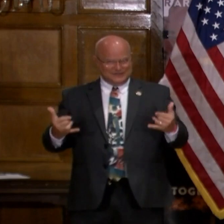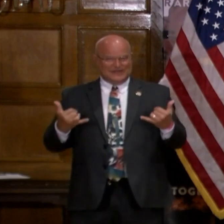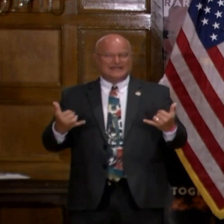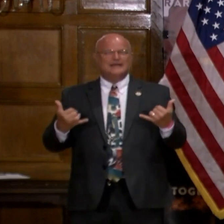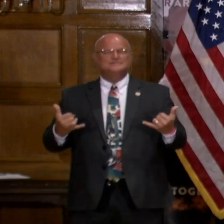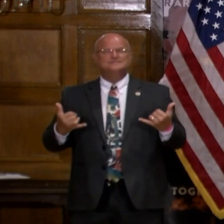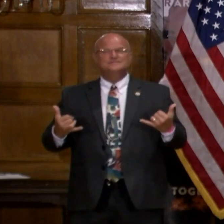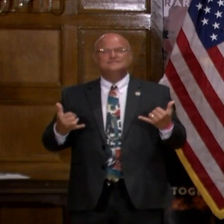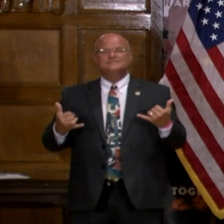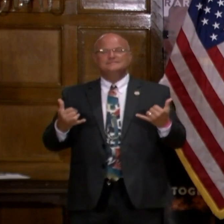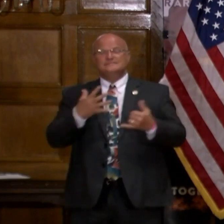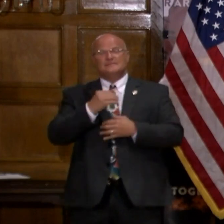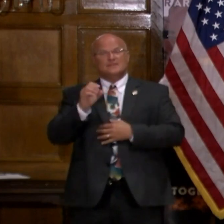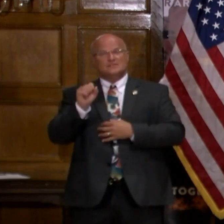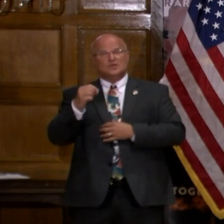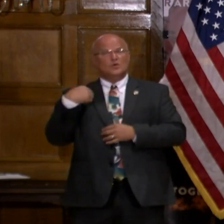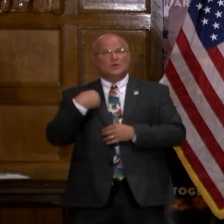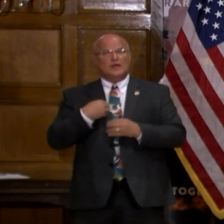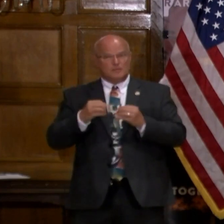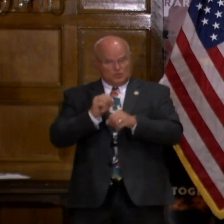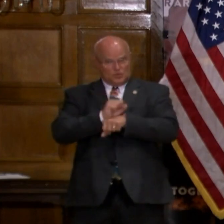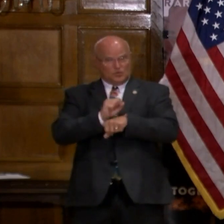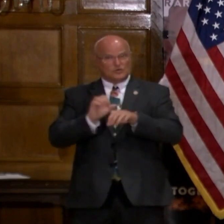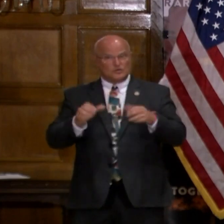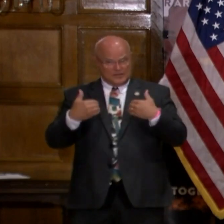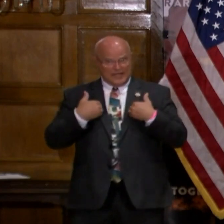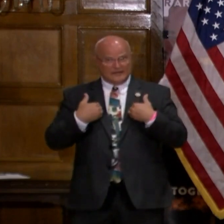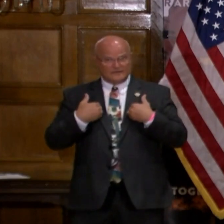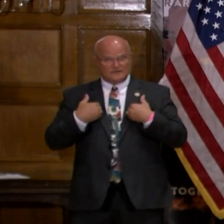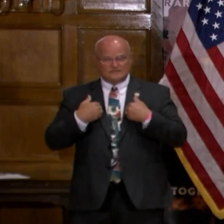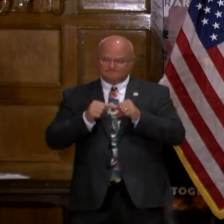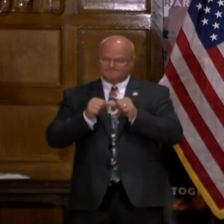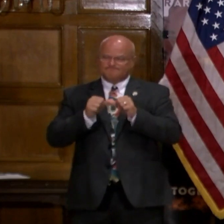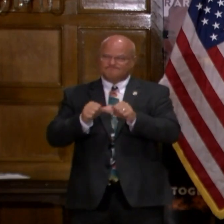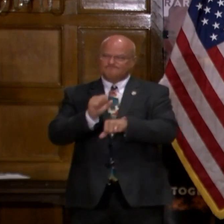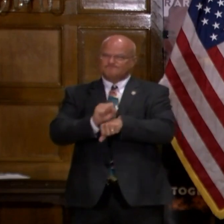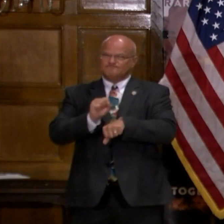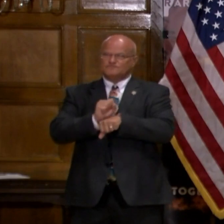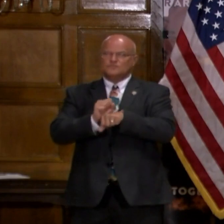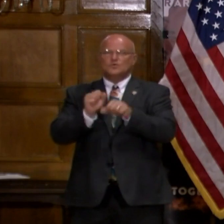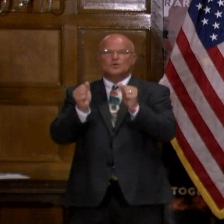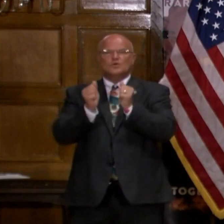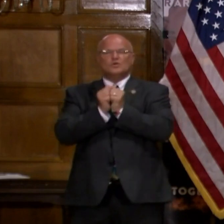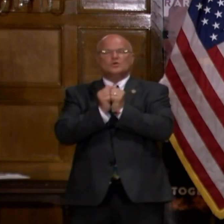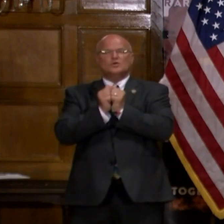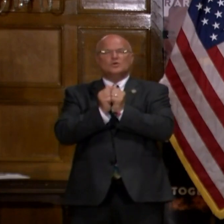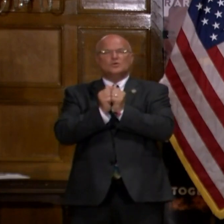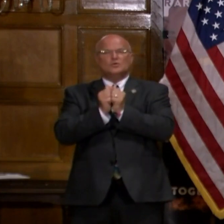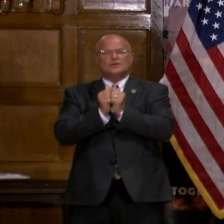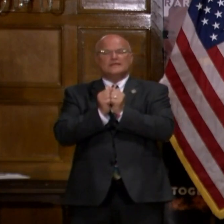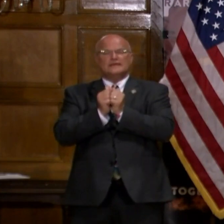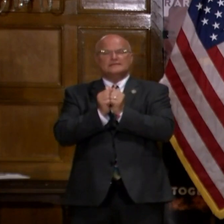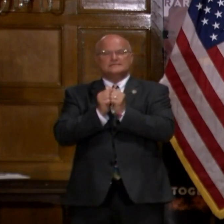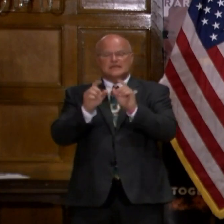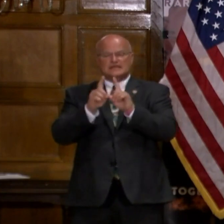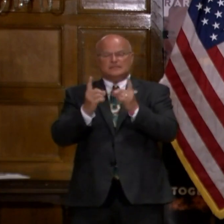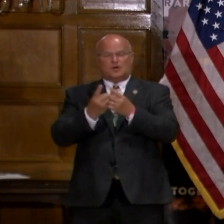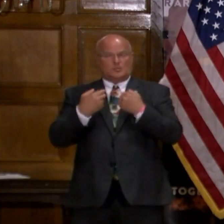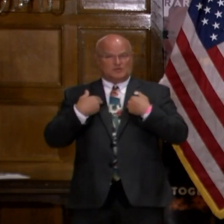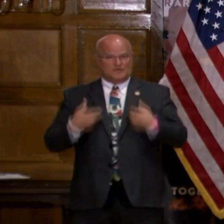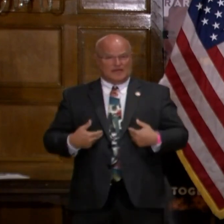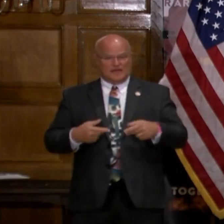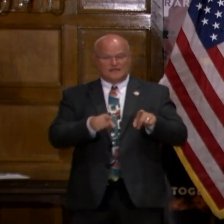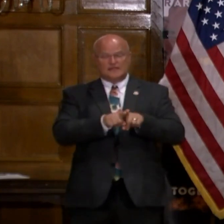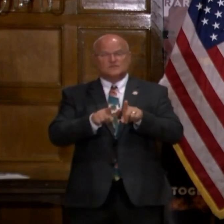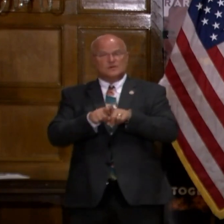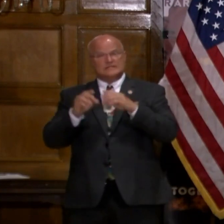doing right now. And so we've got more work to do. We'll continue to work with the Department of Health